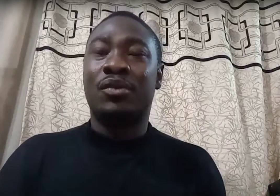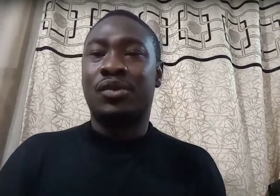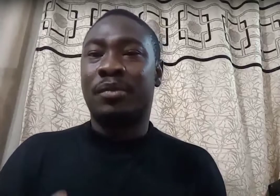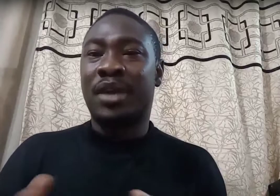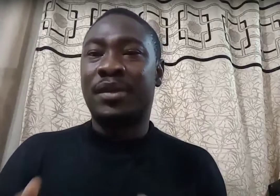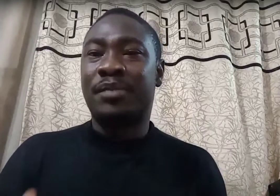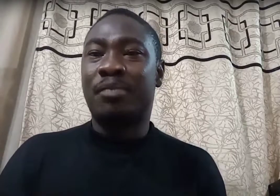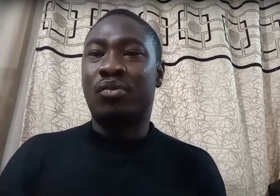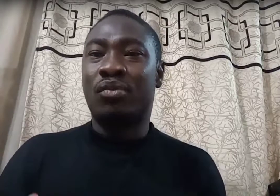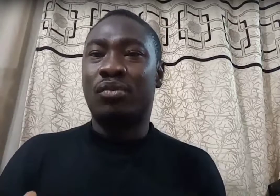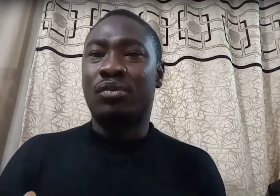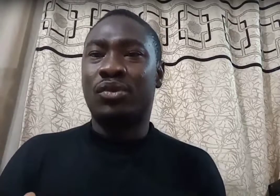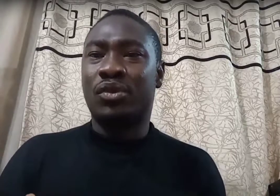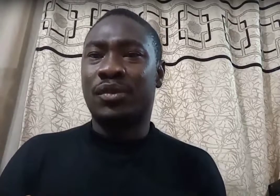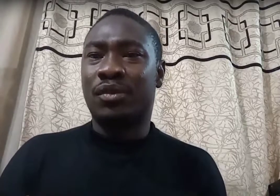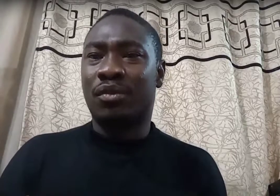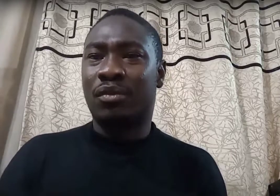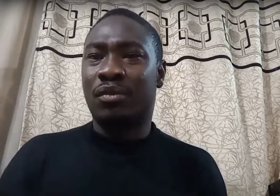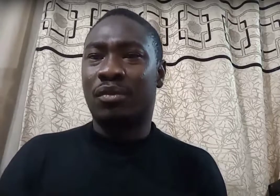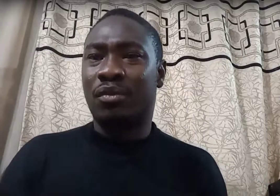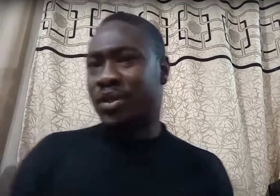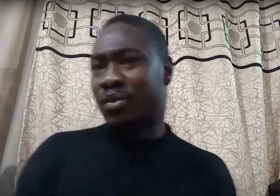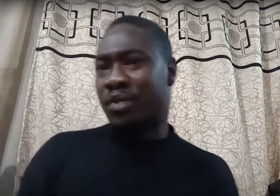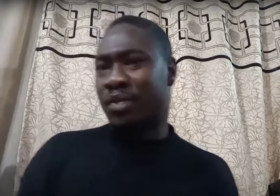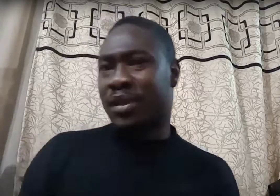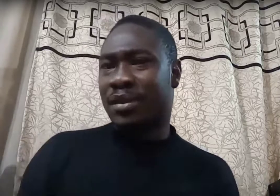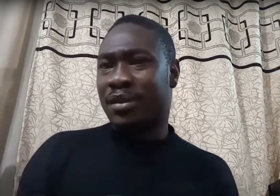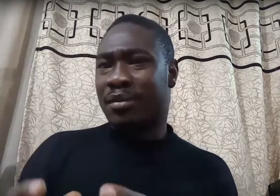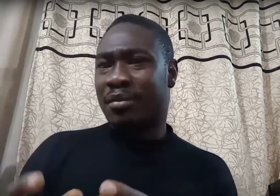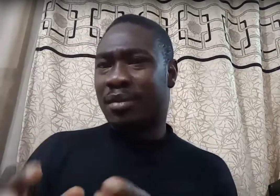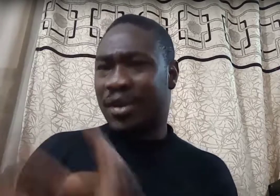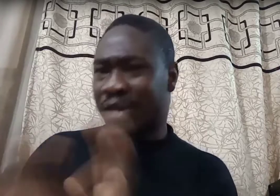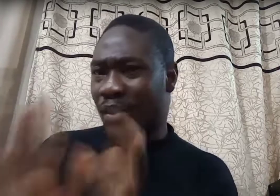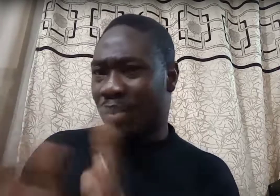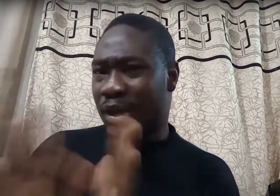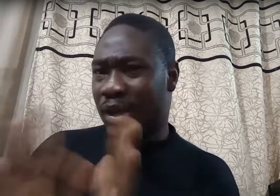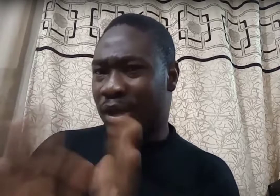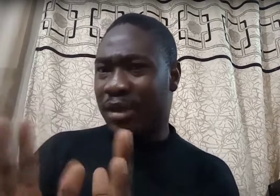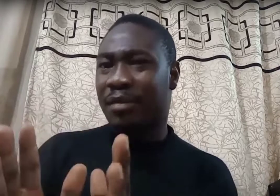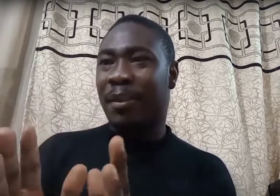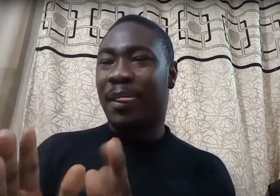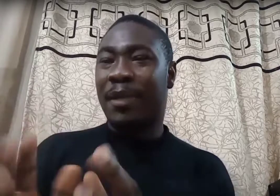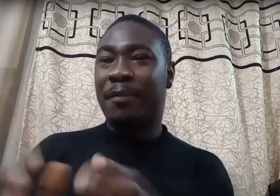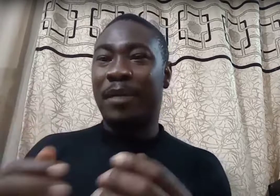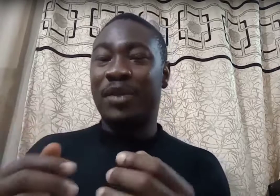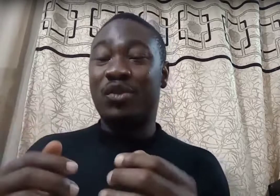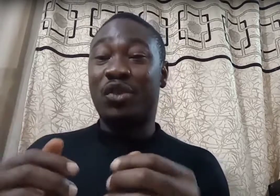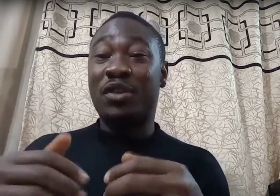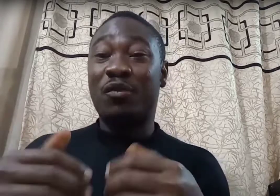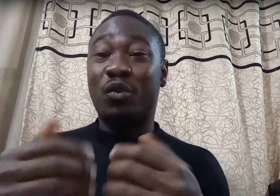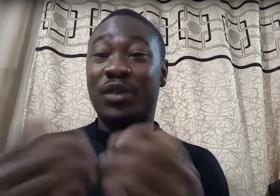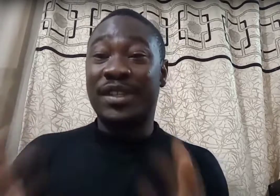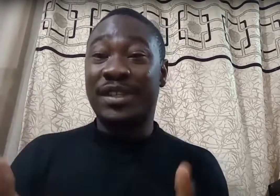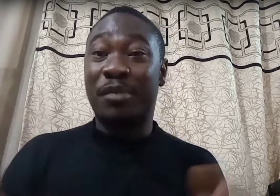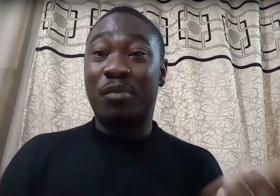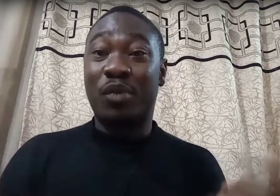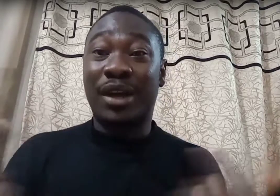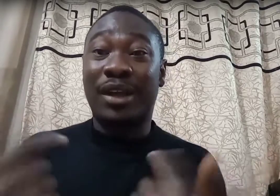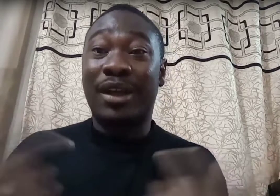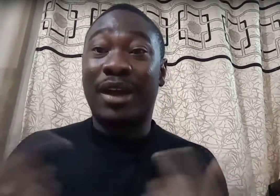as, is it okay? But you're not even noticing people are getting people's attention to you because of the way